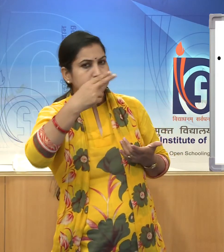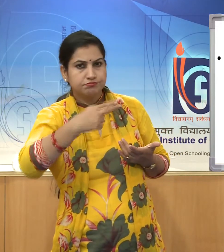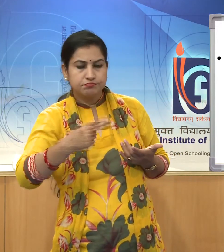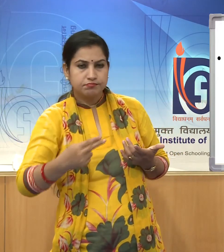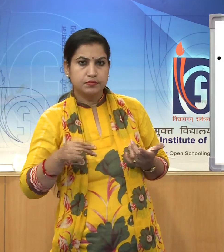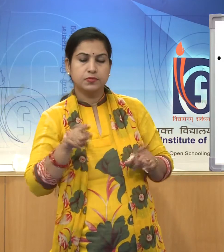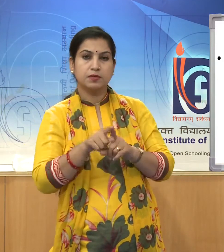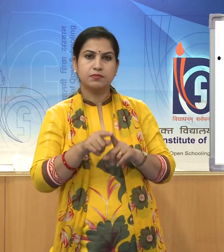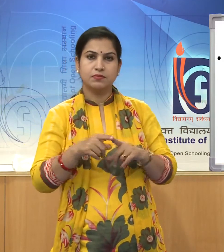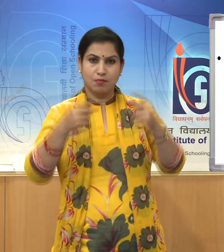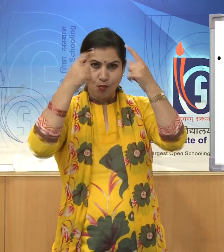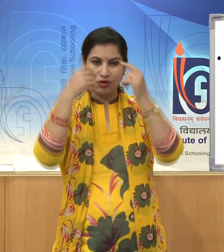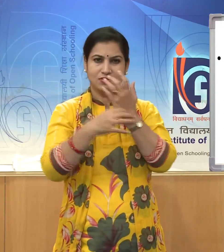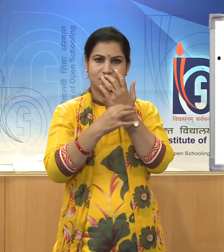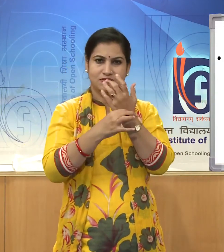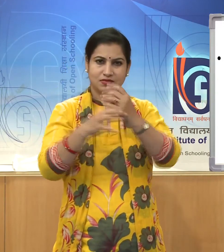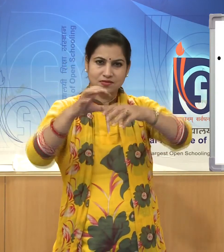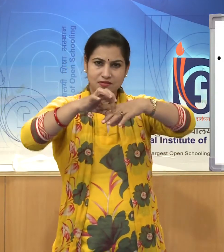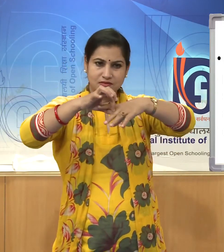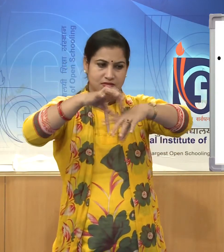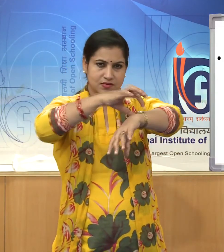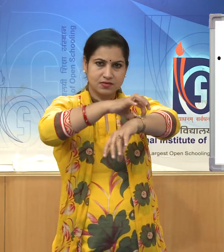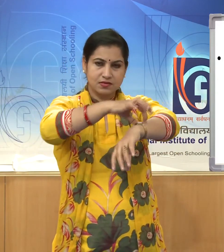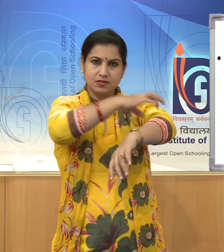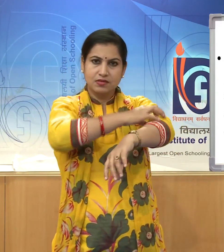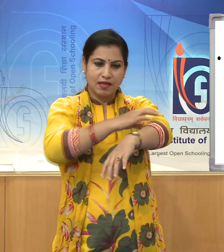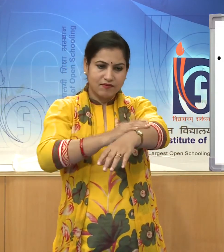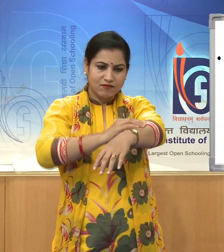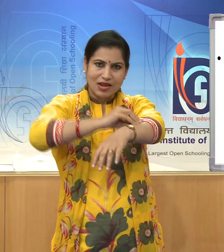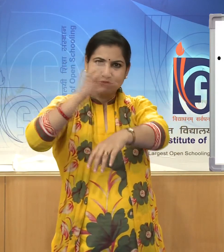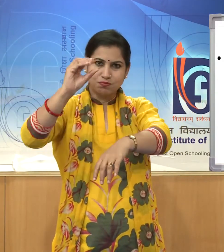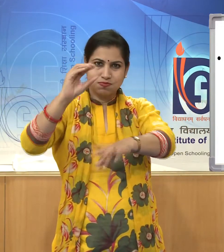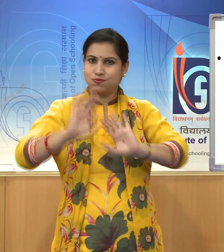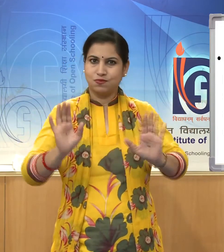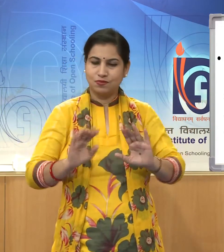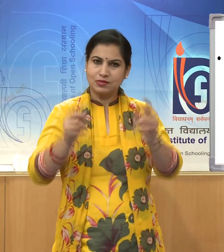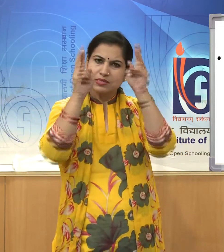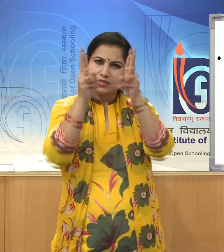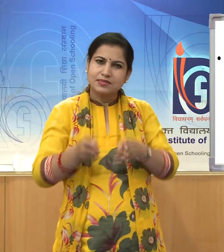if skeletons have no flesh on it.